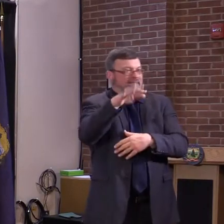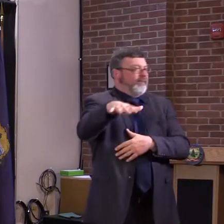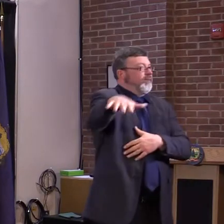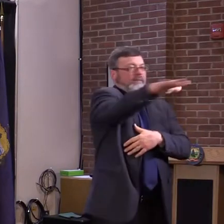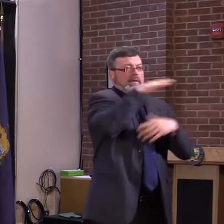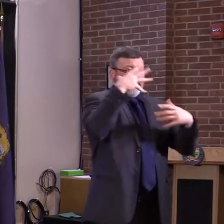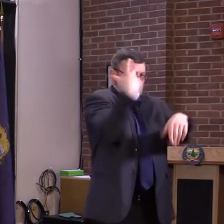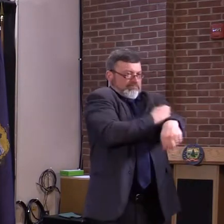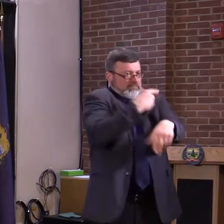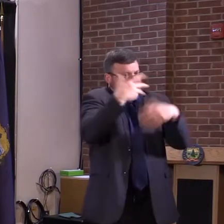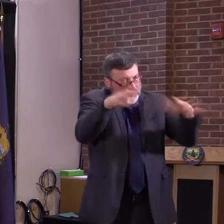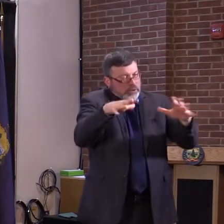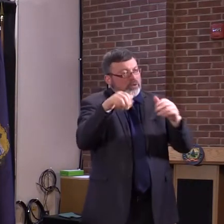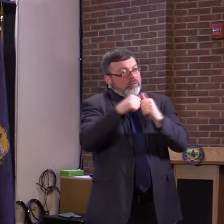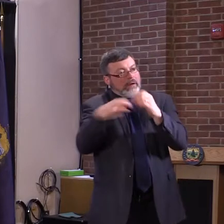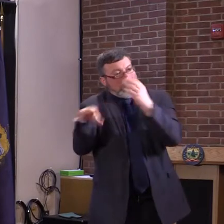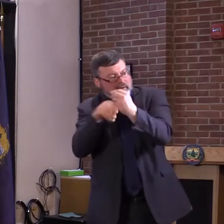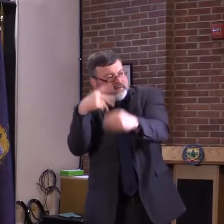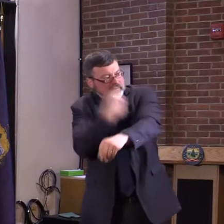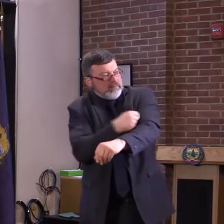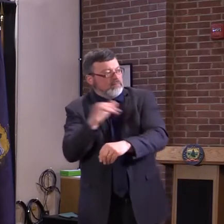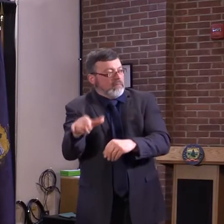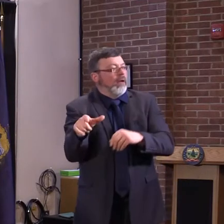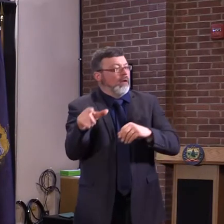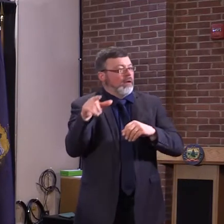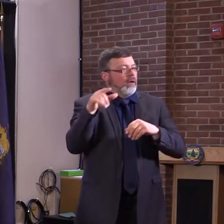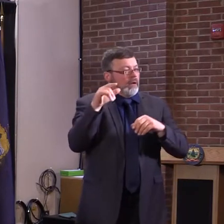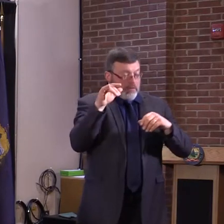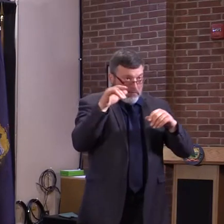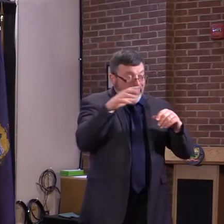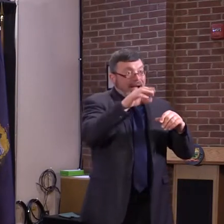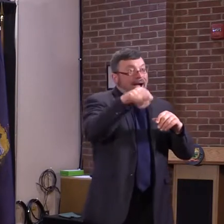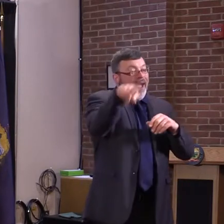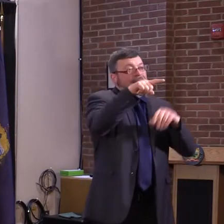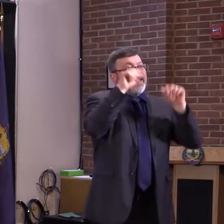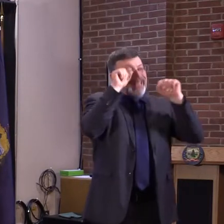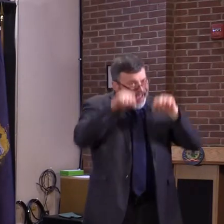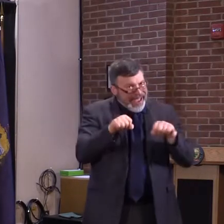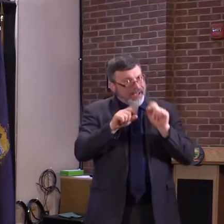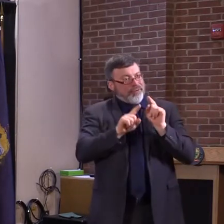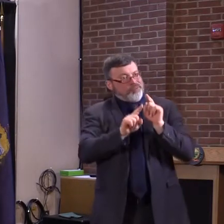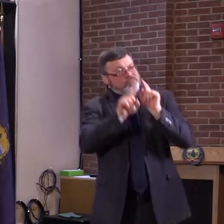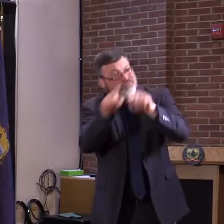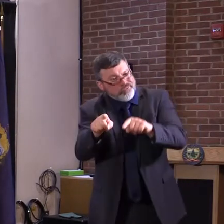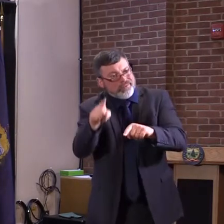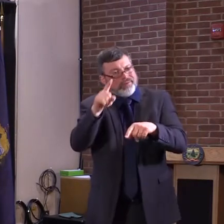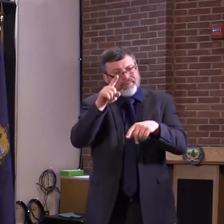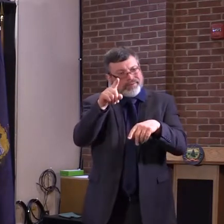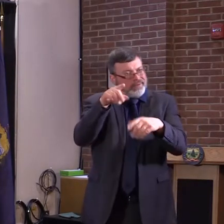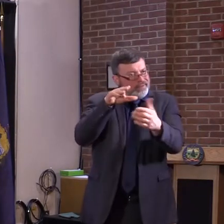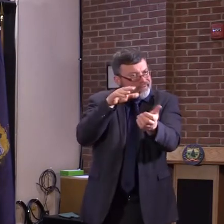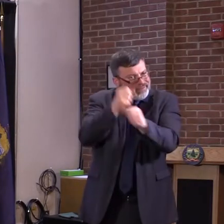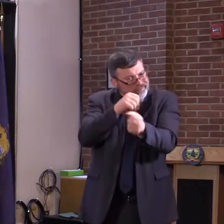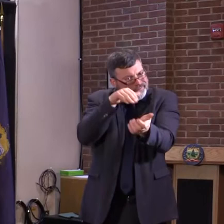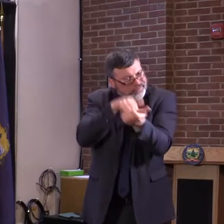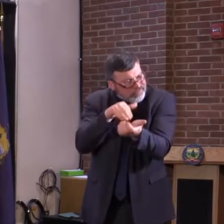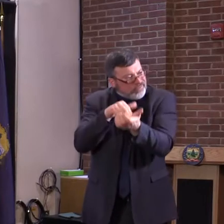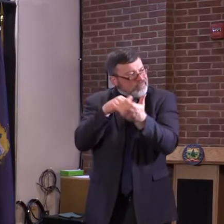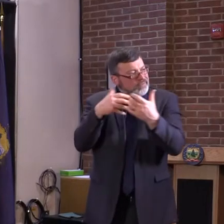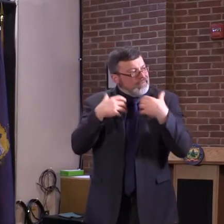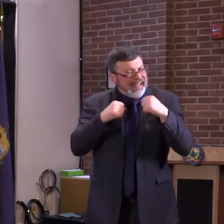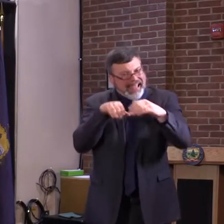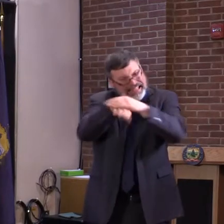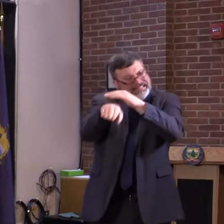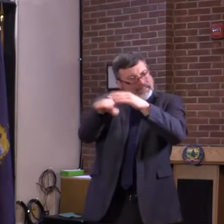this virus. And Vermonters will continue making those common sense decisions about which types of activities